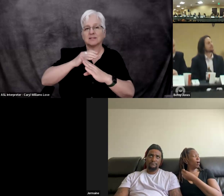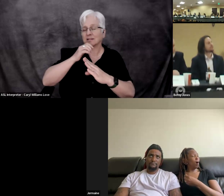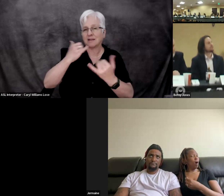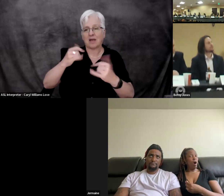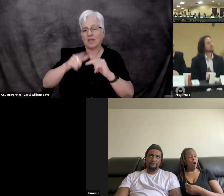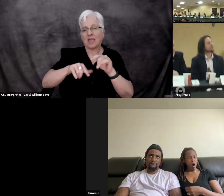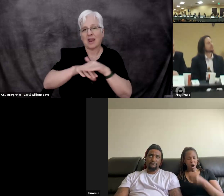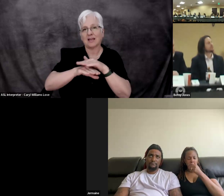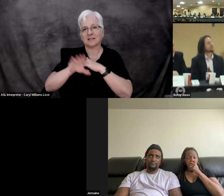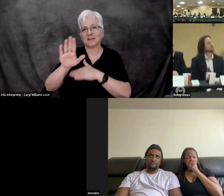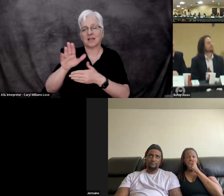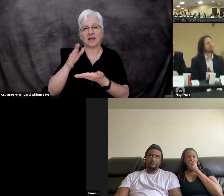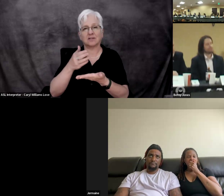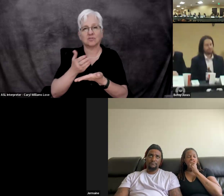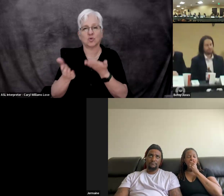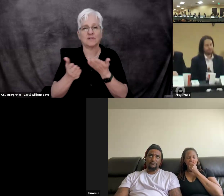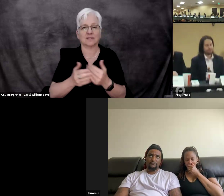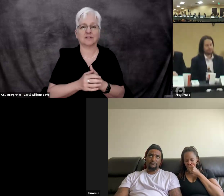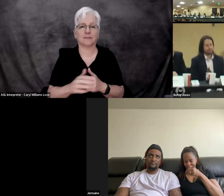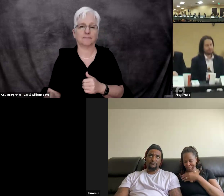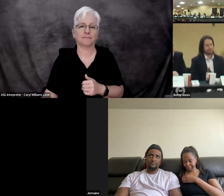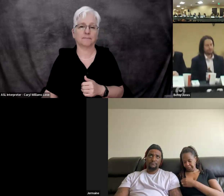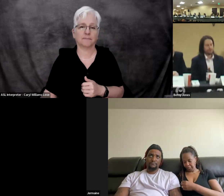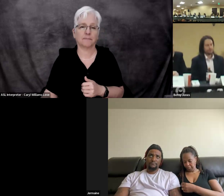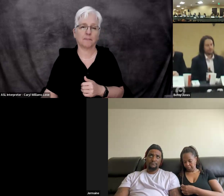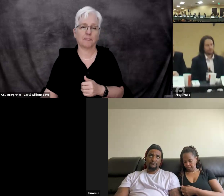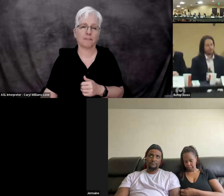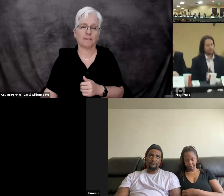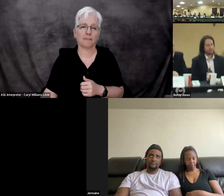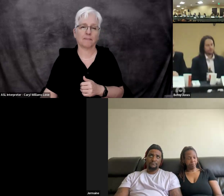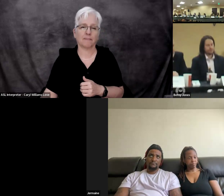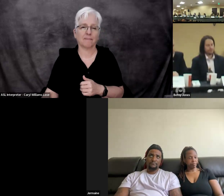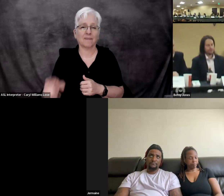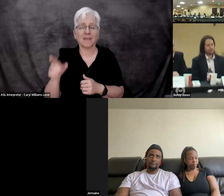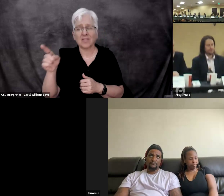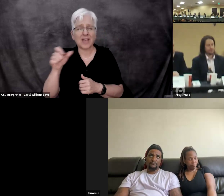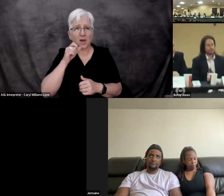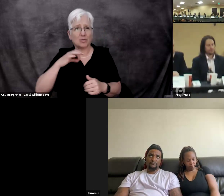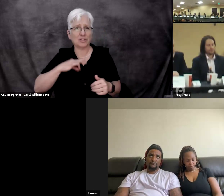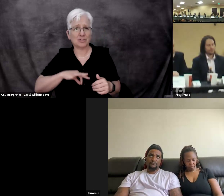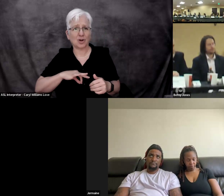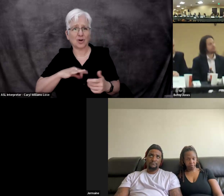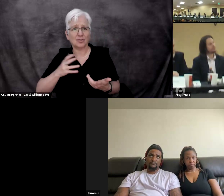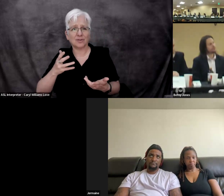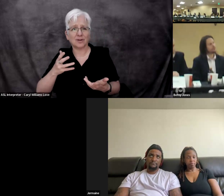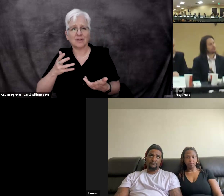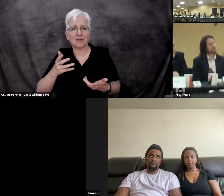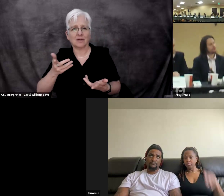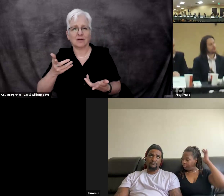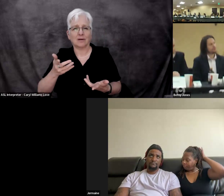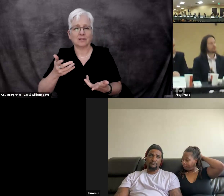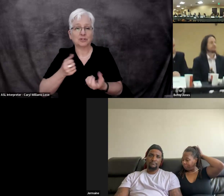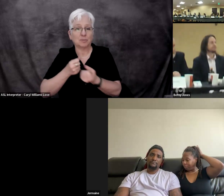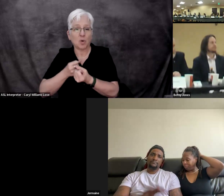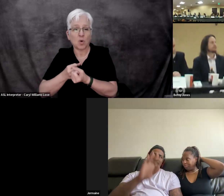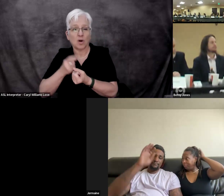them they don't deserve services. They don't deserve grief and trauma support for the loss of their mother that they talk about every